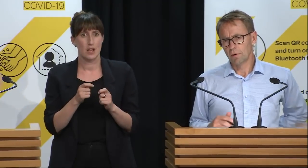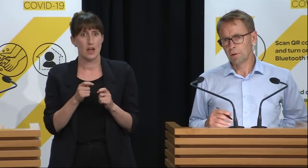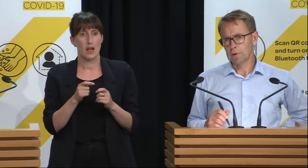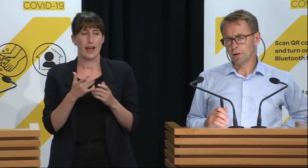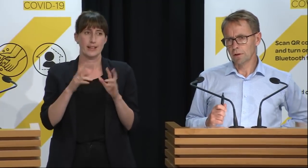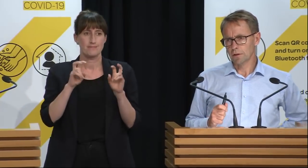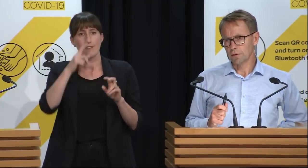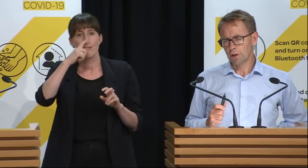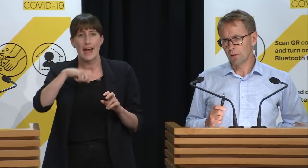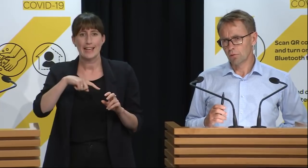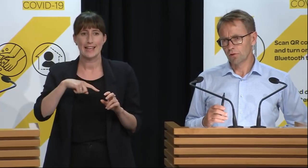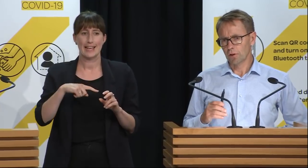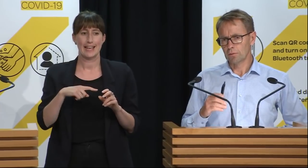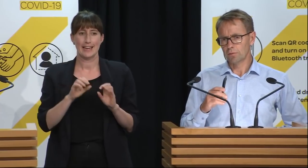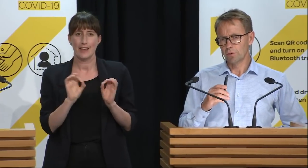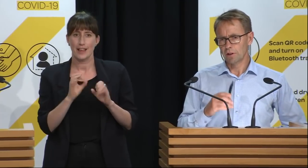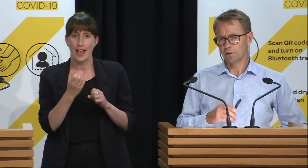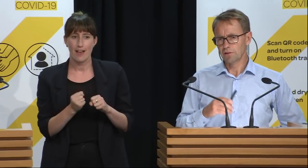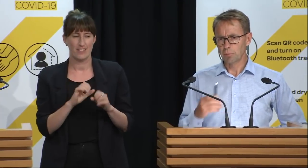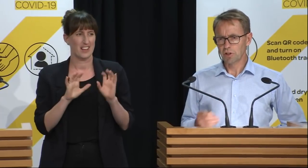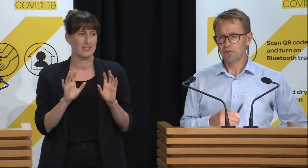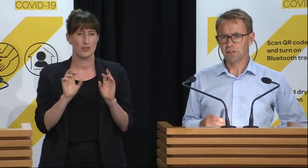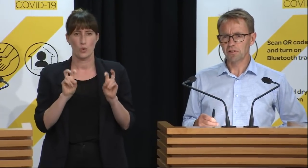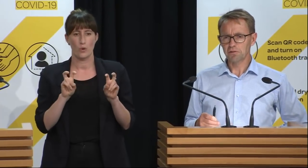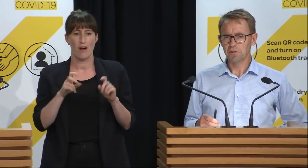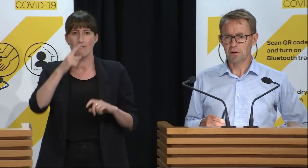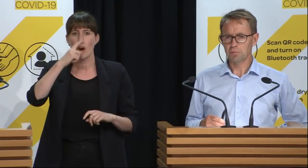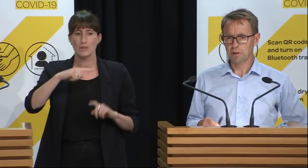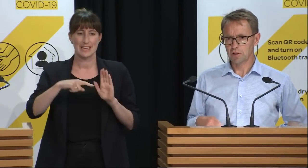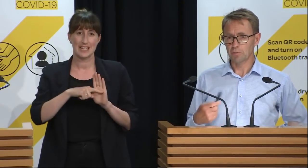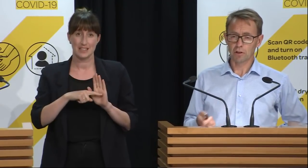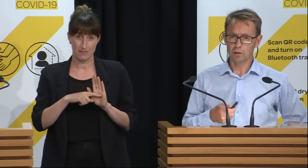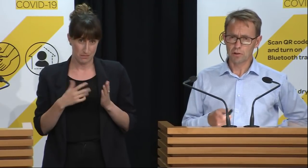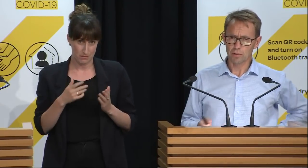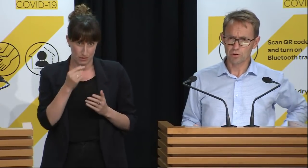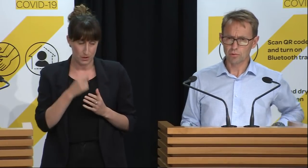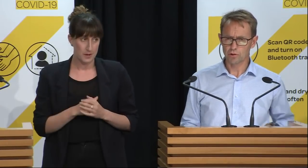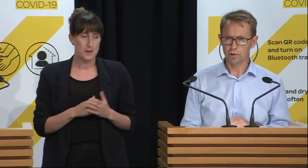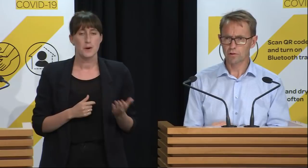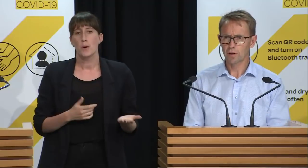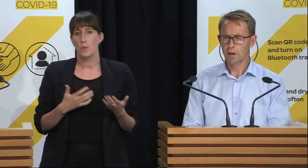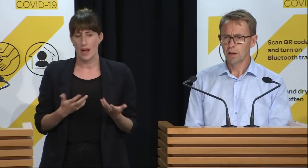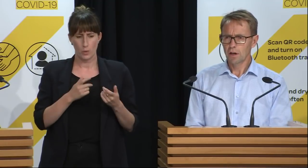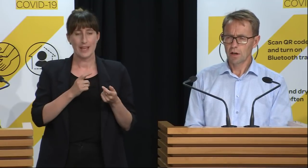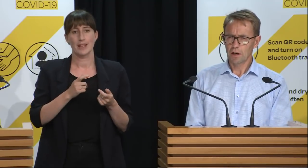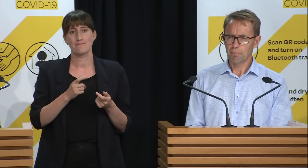and remembering that we are also doing double testing on pretty much everyone, including all the school